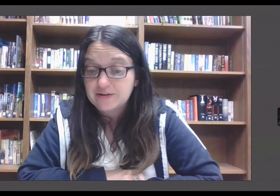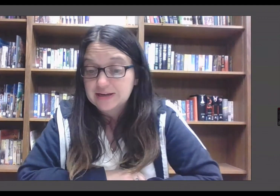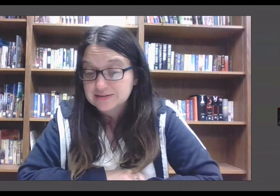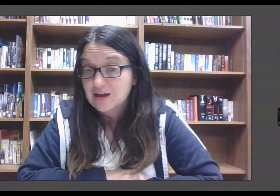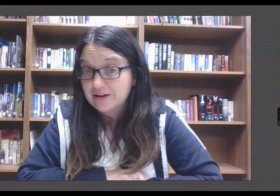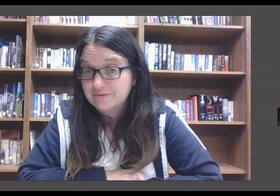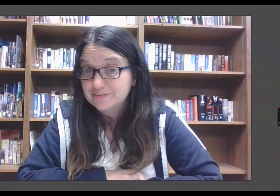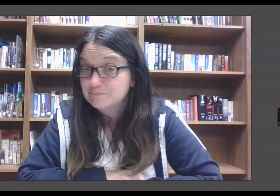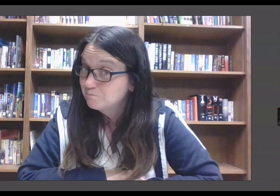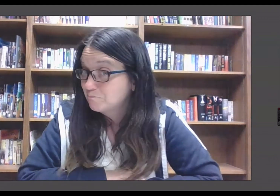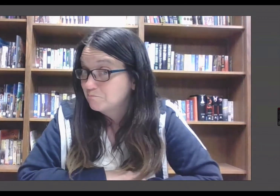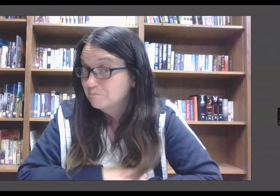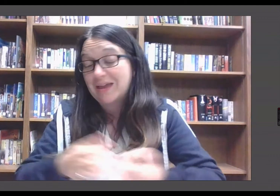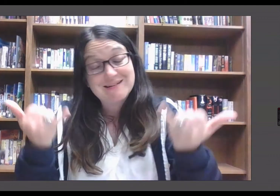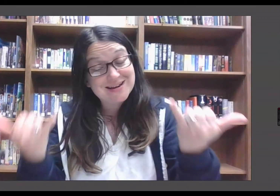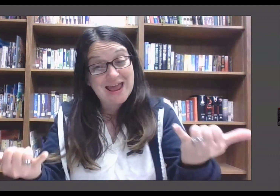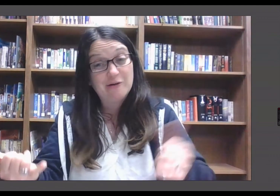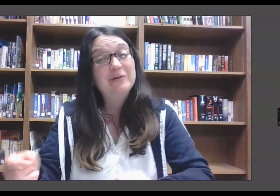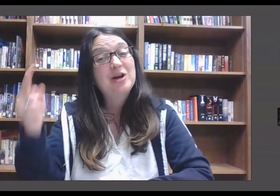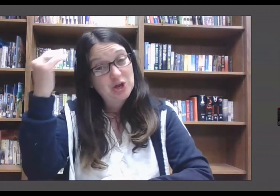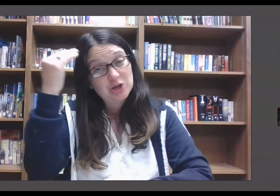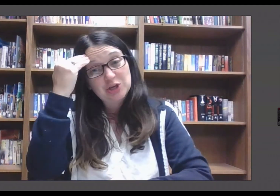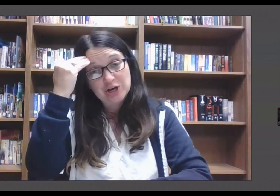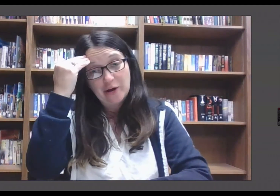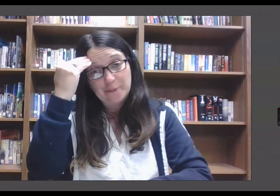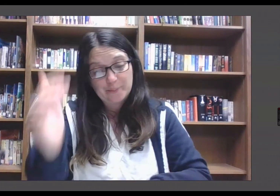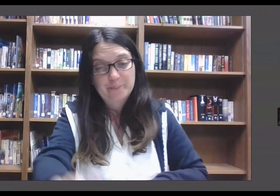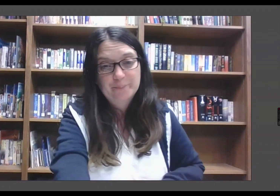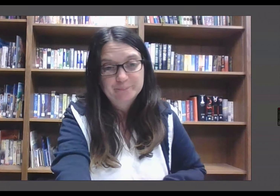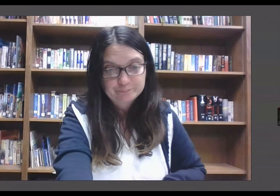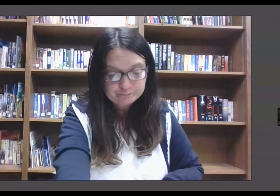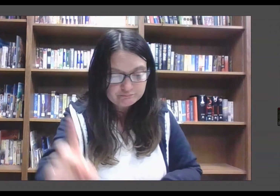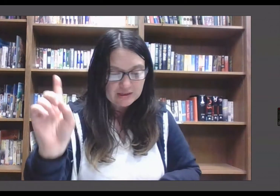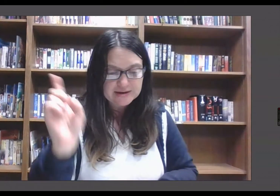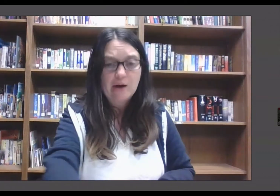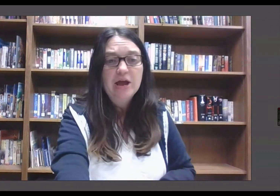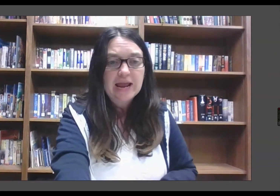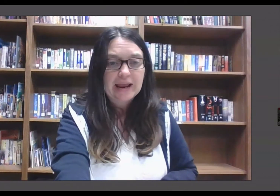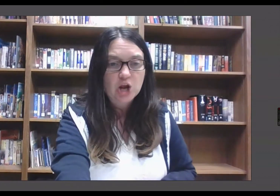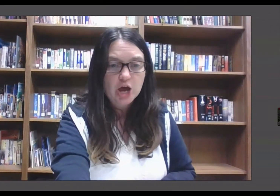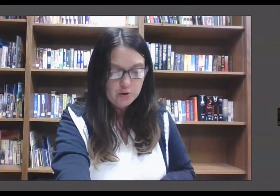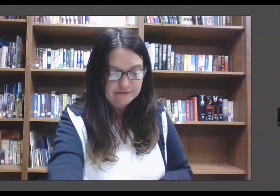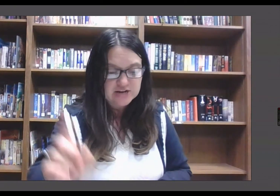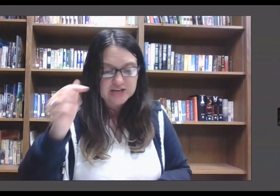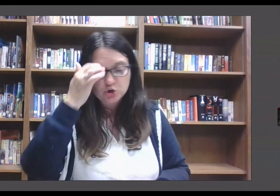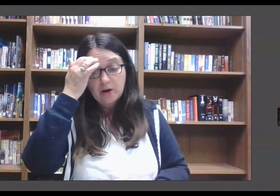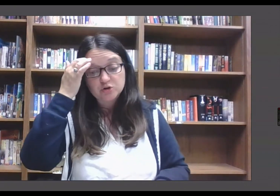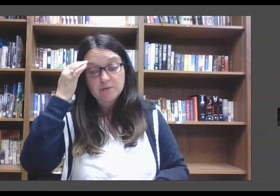about his life. Now, you know. Now, in honor of National Poetry